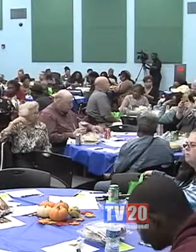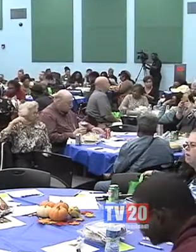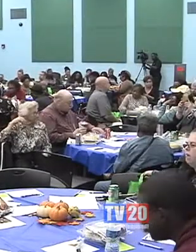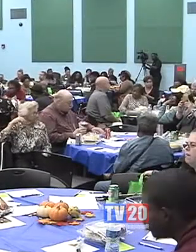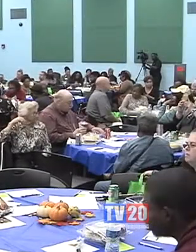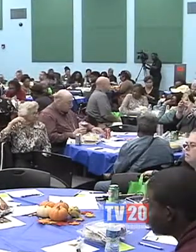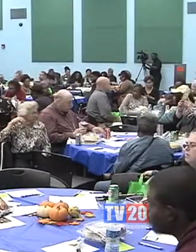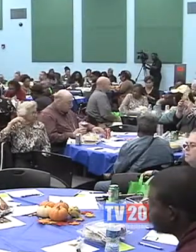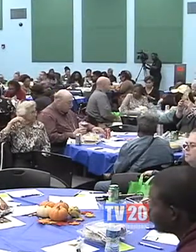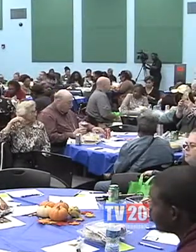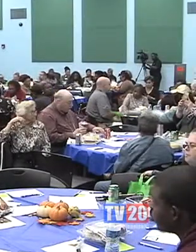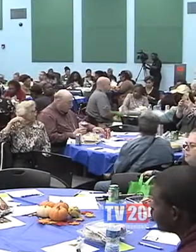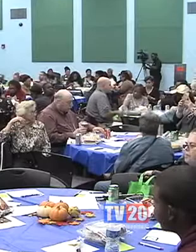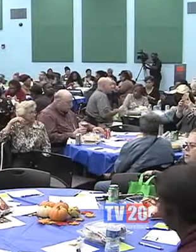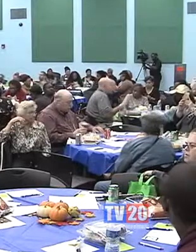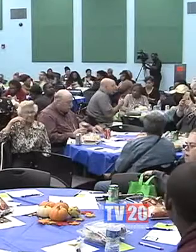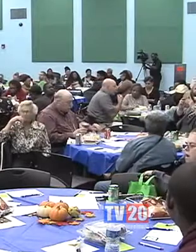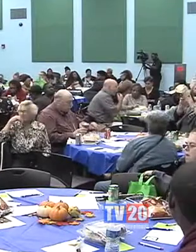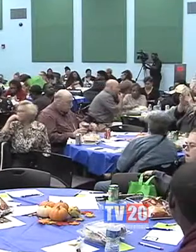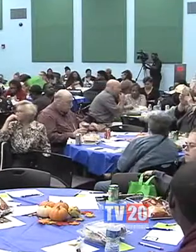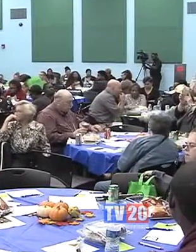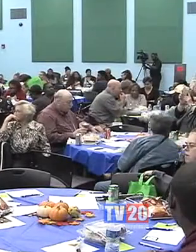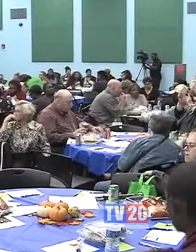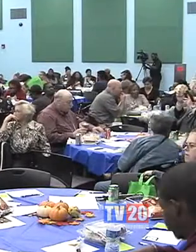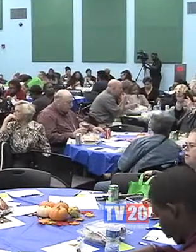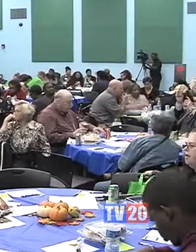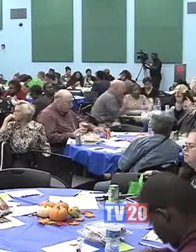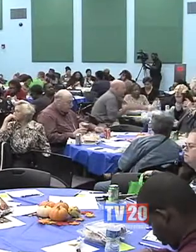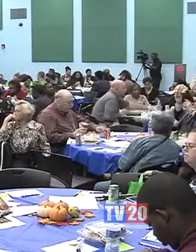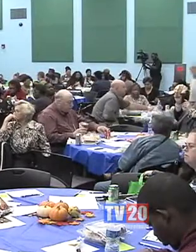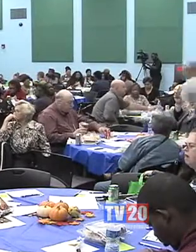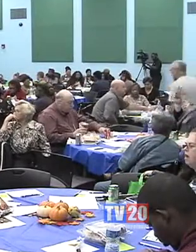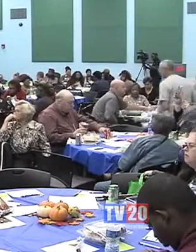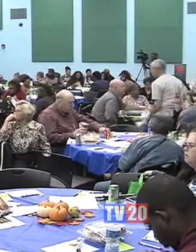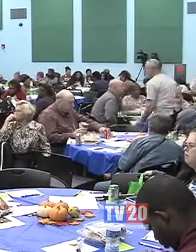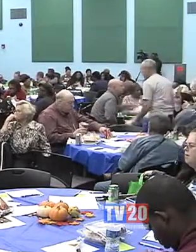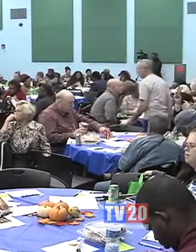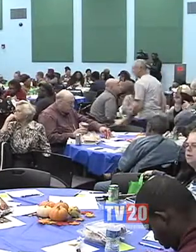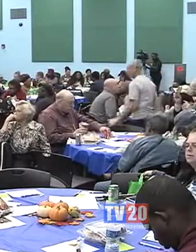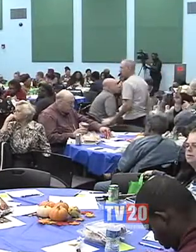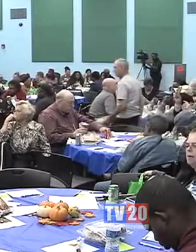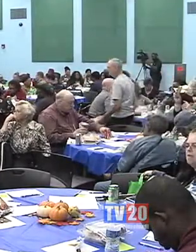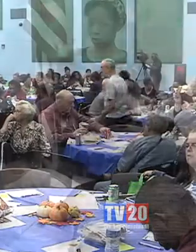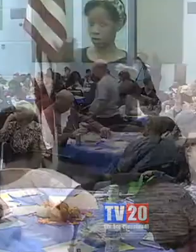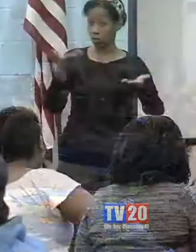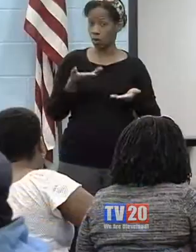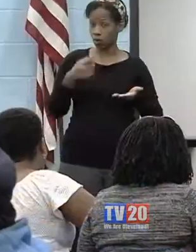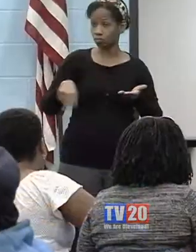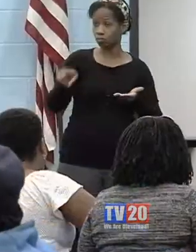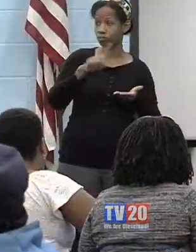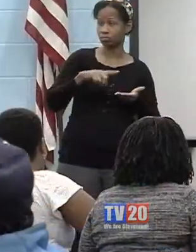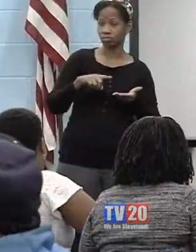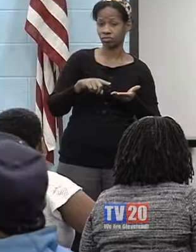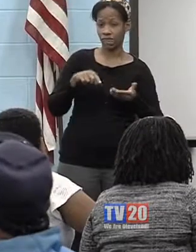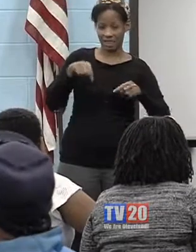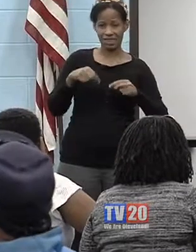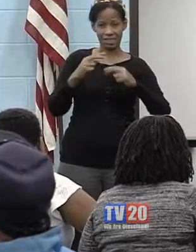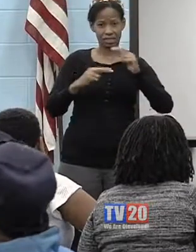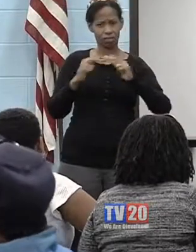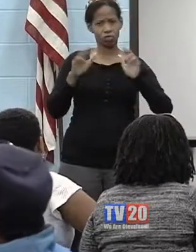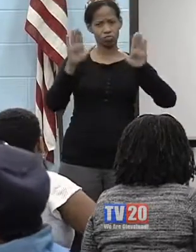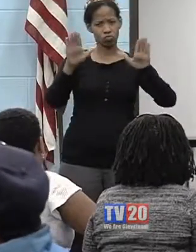and we're proud to be part of the Aging and Disability Resource Network. I also want to welcome you to Fairhill